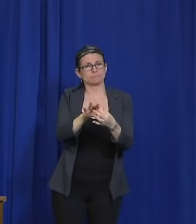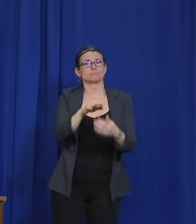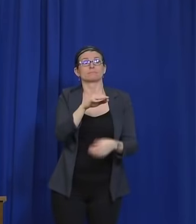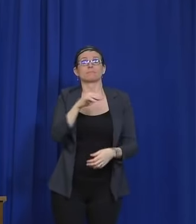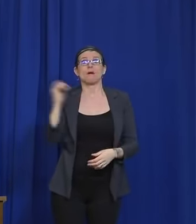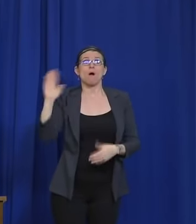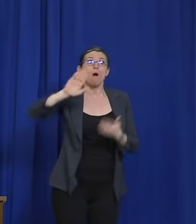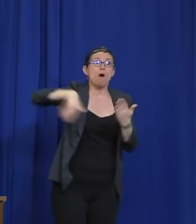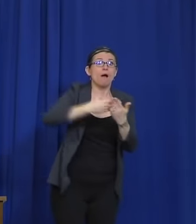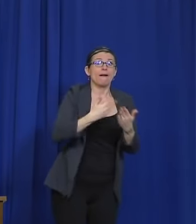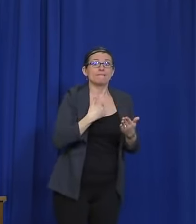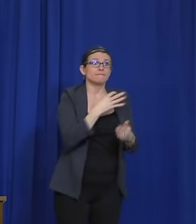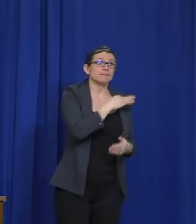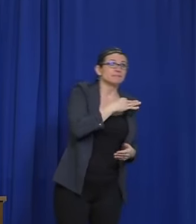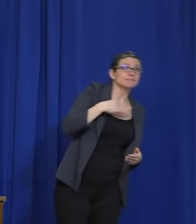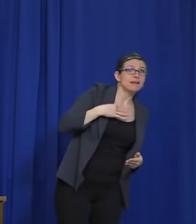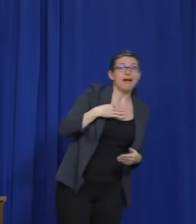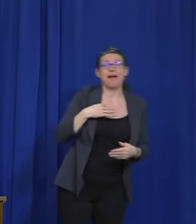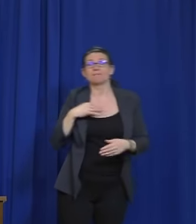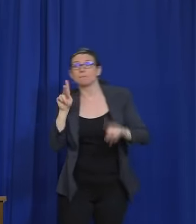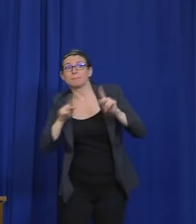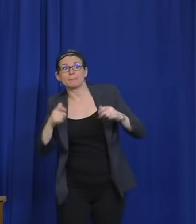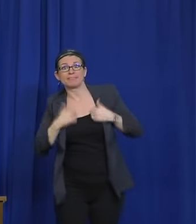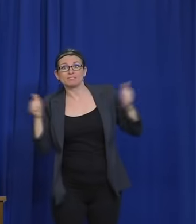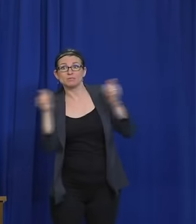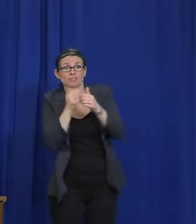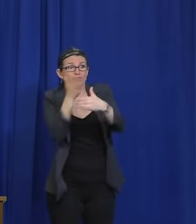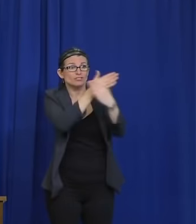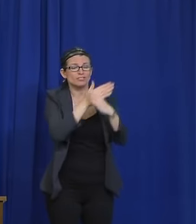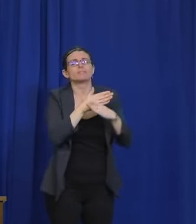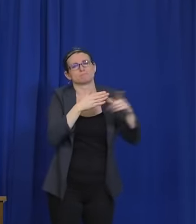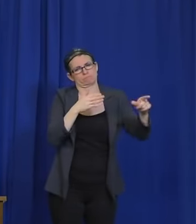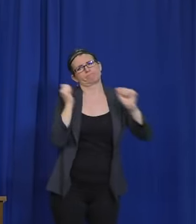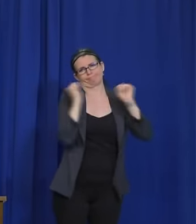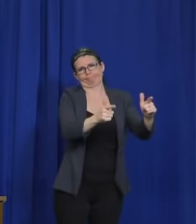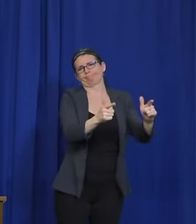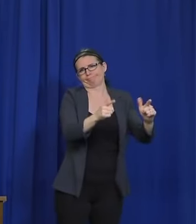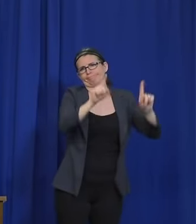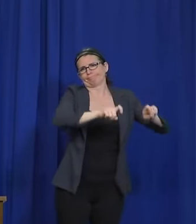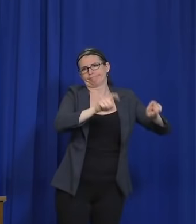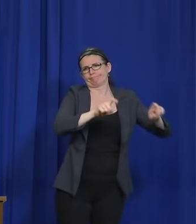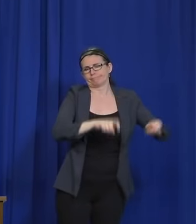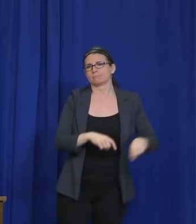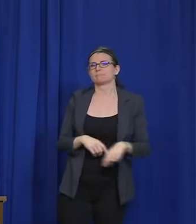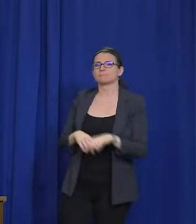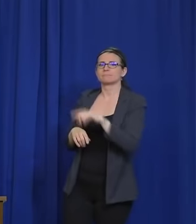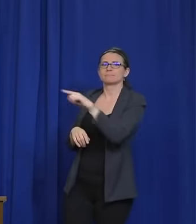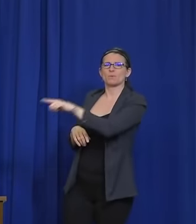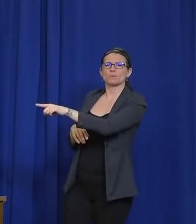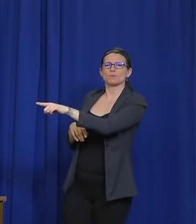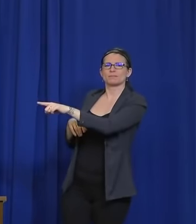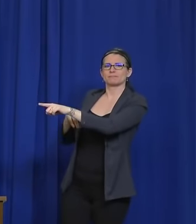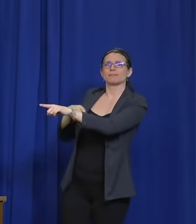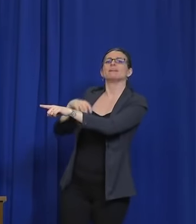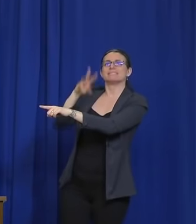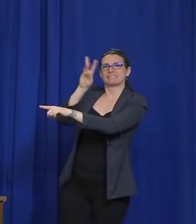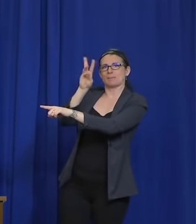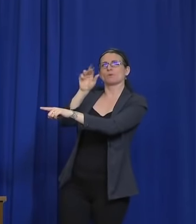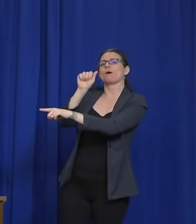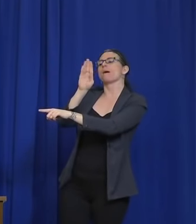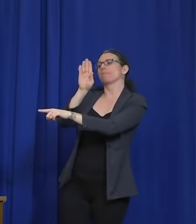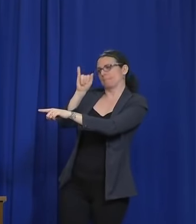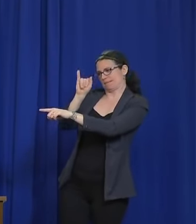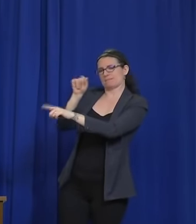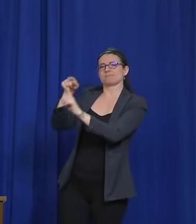So now we'll turn to Brian Sullivan from WABI. Brian, are you there? Do you have a question? Yes, I do. Thank you. My question's